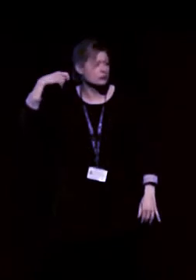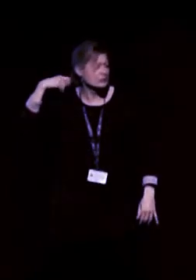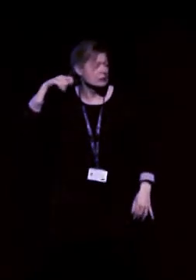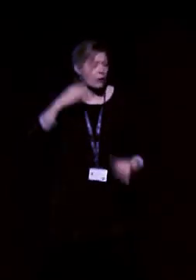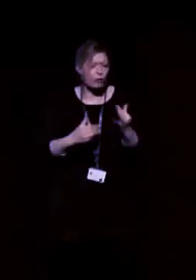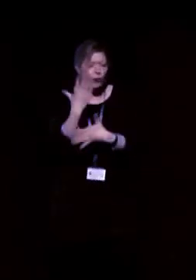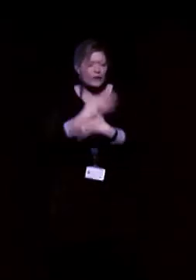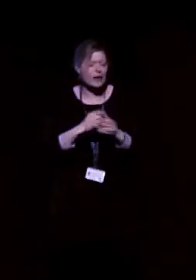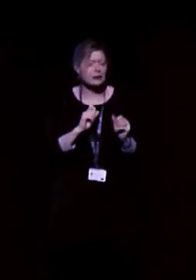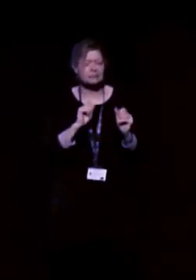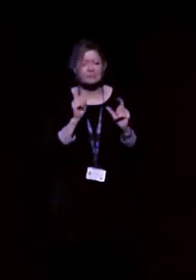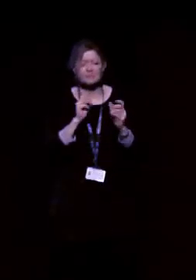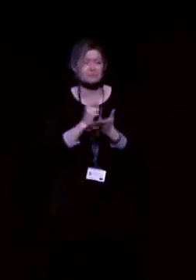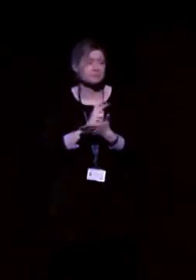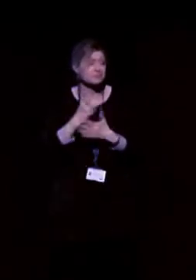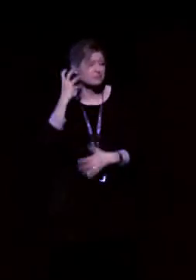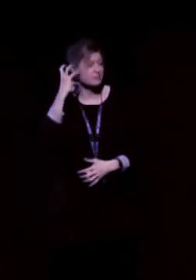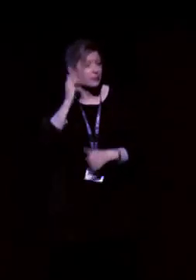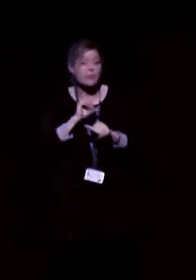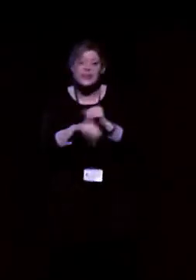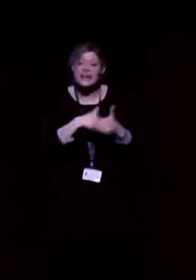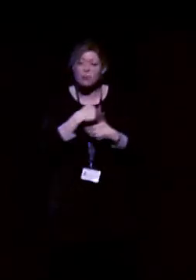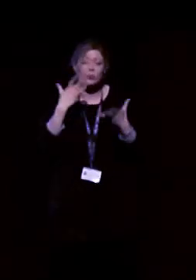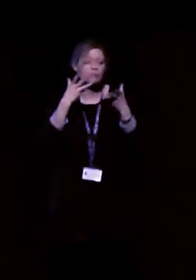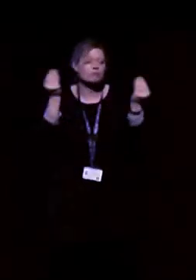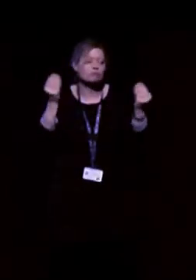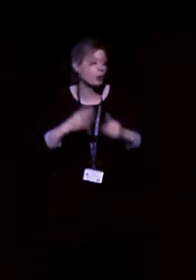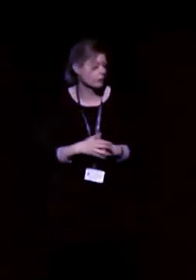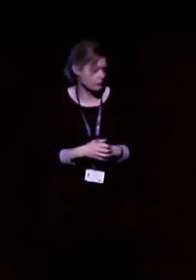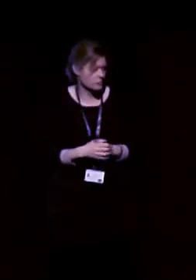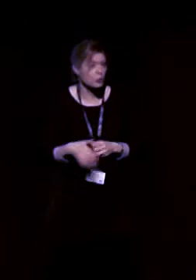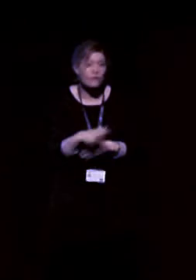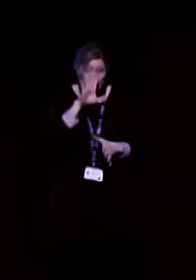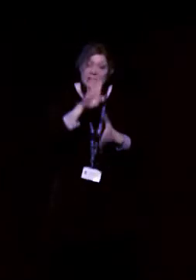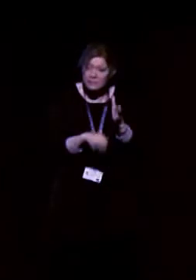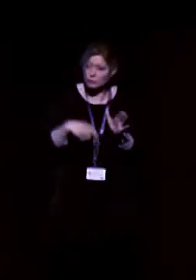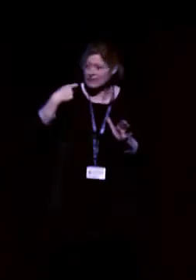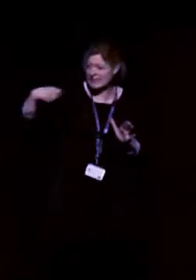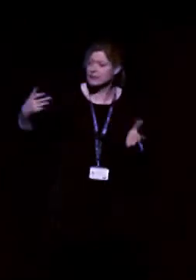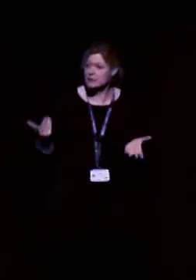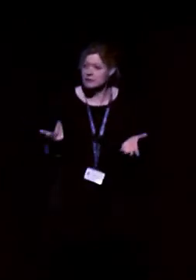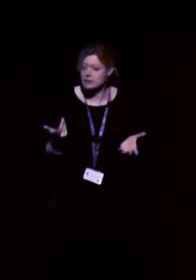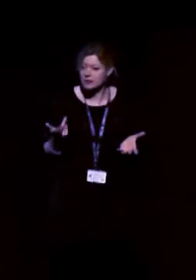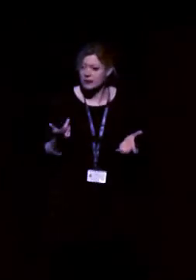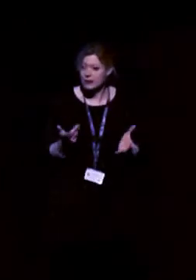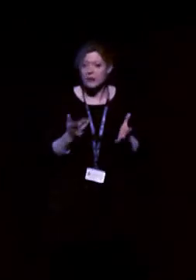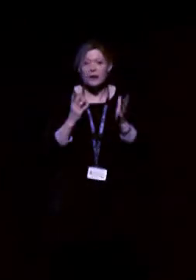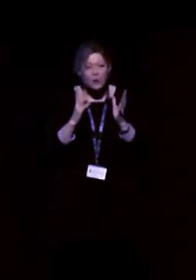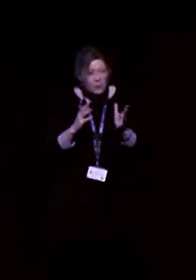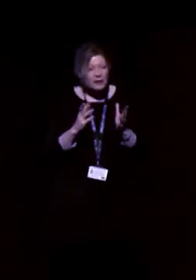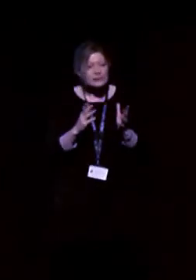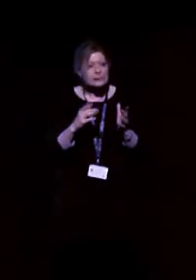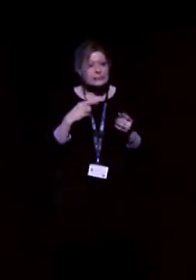that night, and by and large, the next day it's gone. But sound exposure is a little bit like